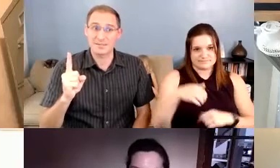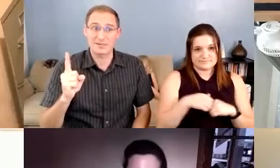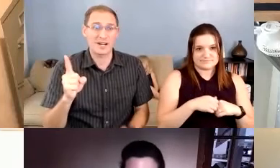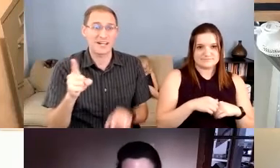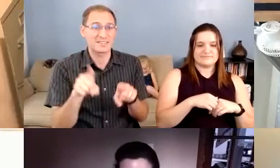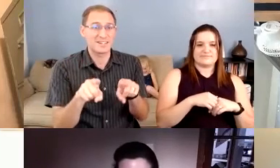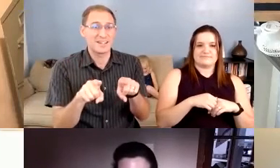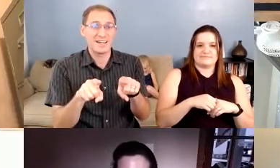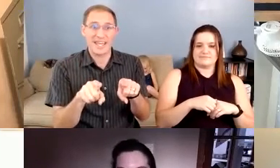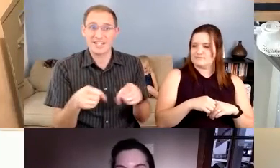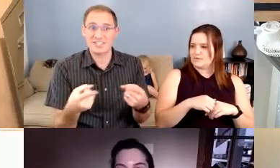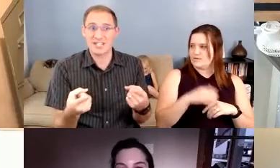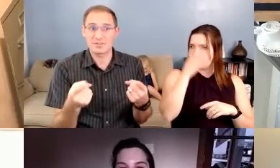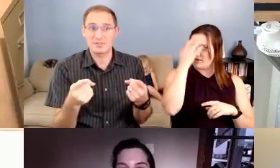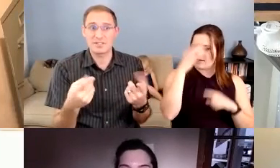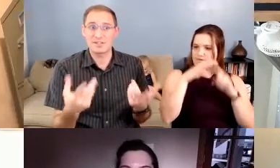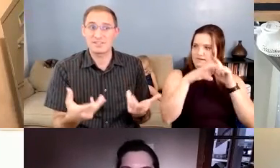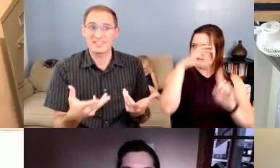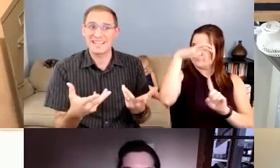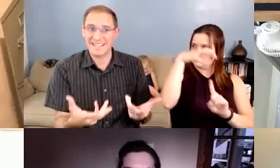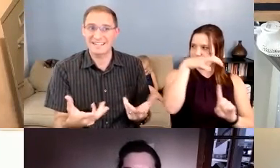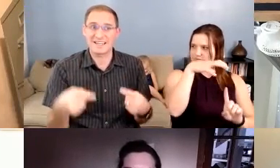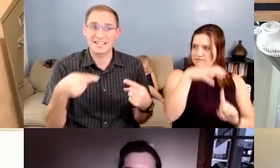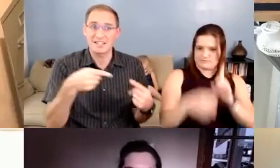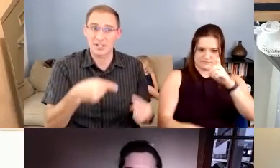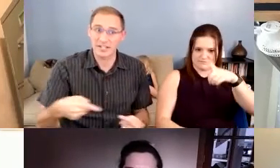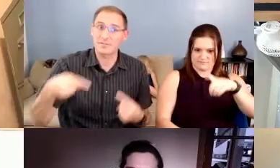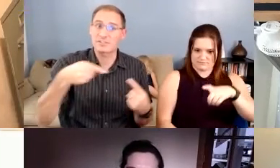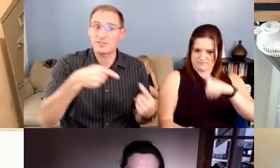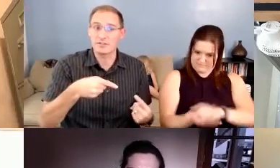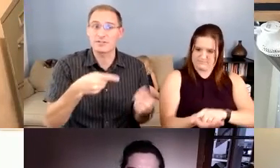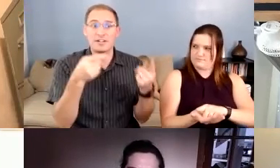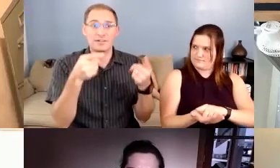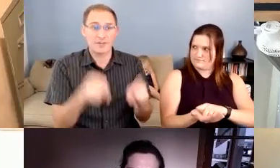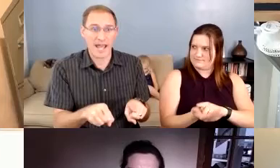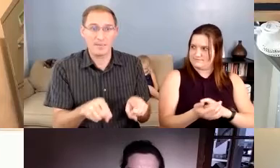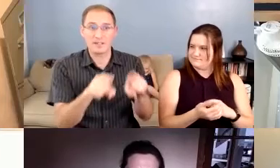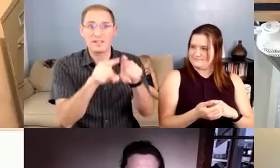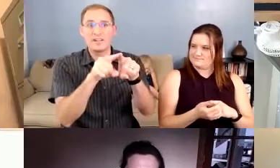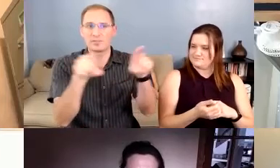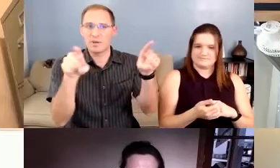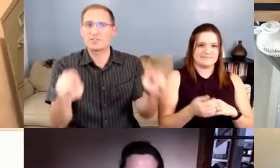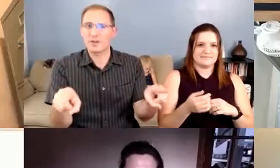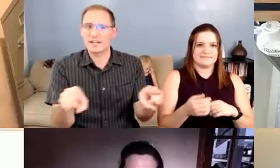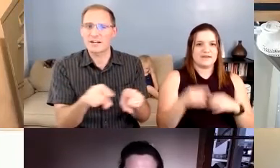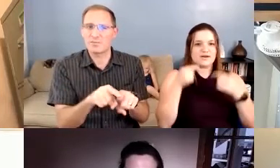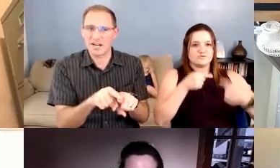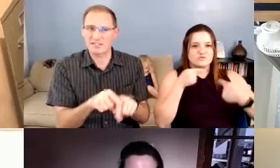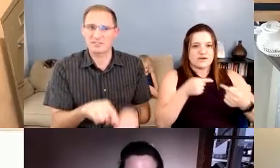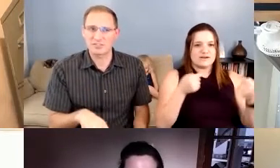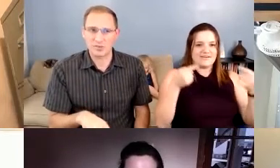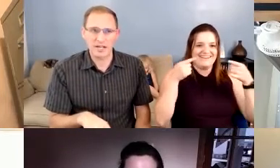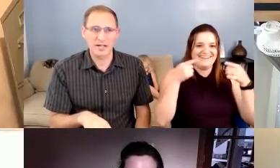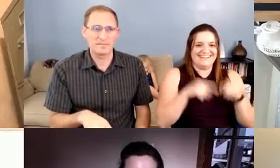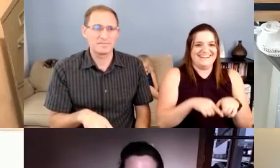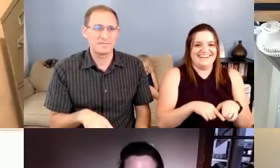represents something, whereas a hand shape could be used in a sign, like for struggle, for happen, for maybe drawing out a box